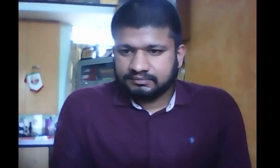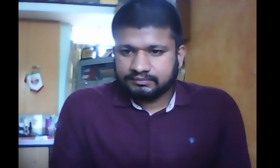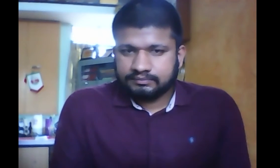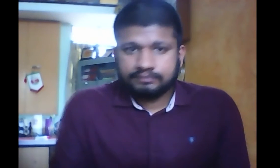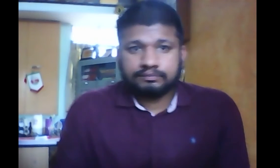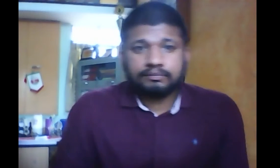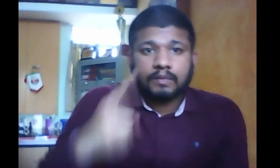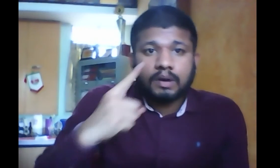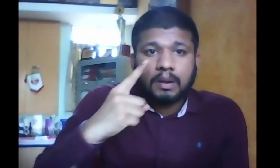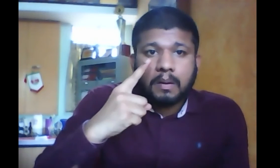Mother.